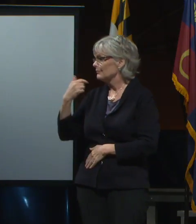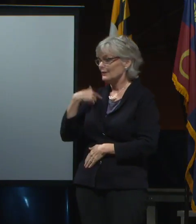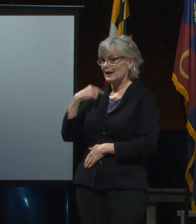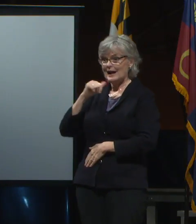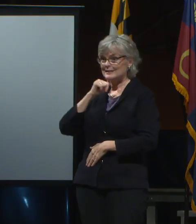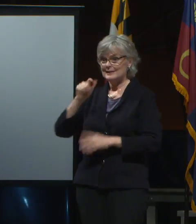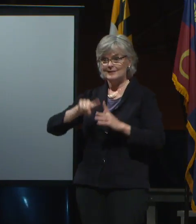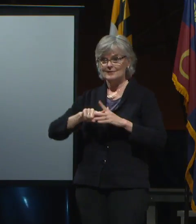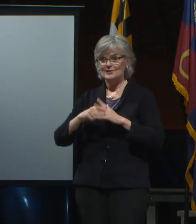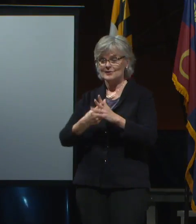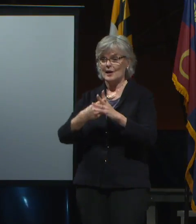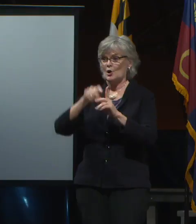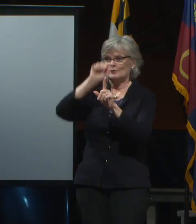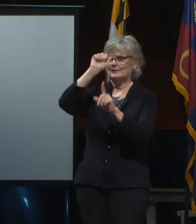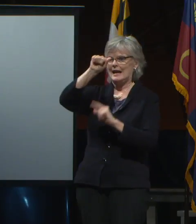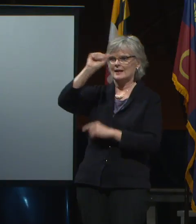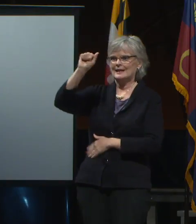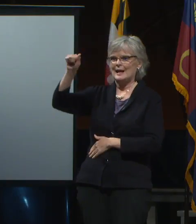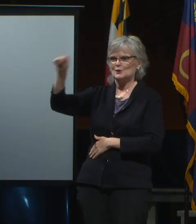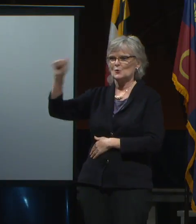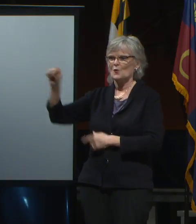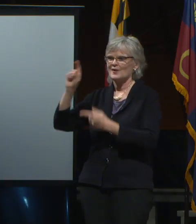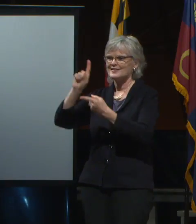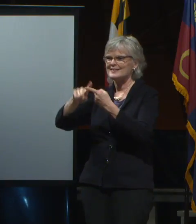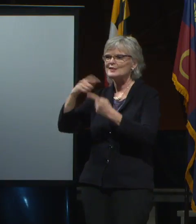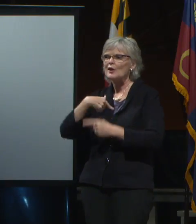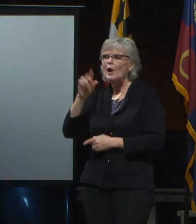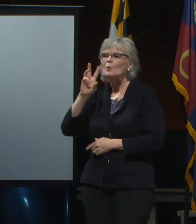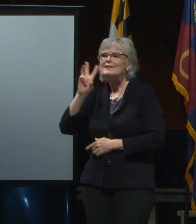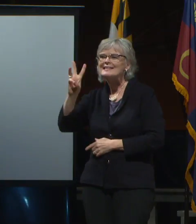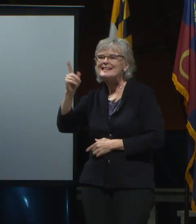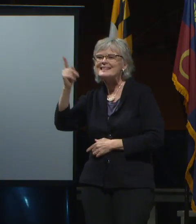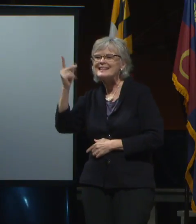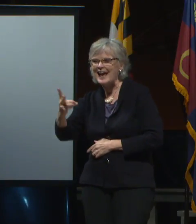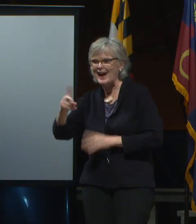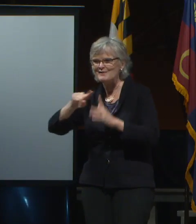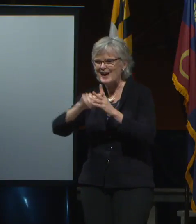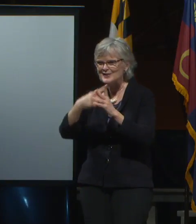not start door knocking until I was 6.5 years old.